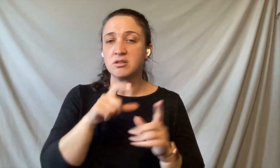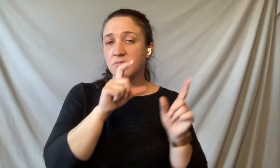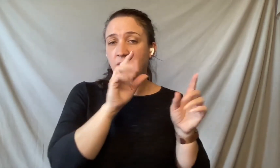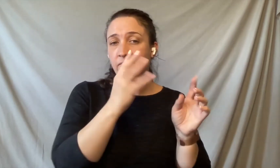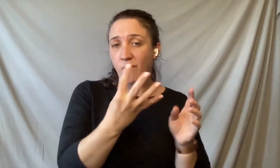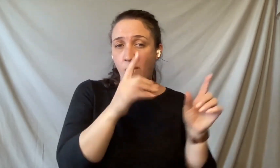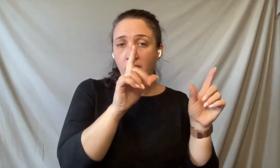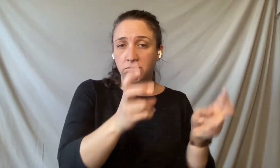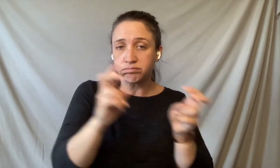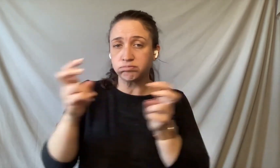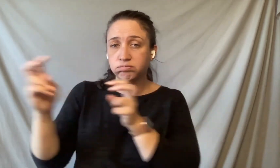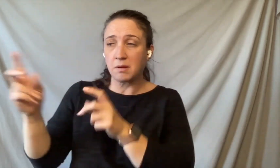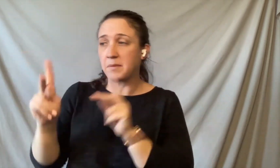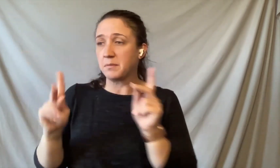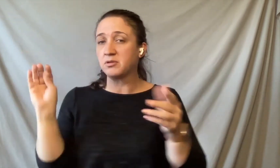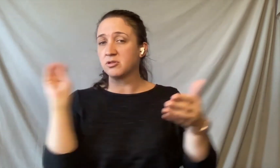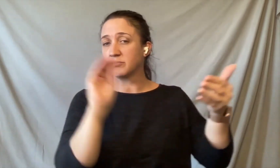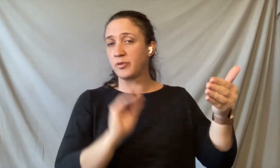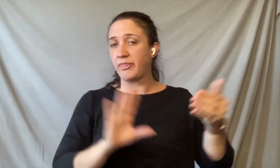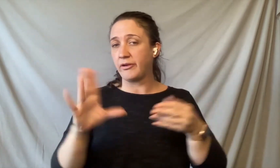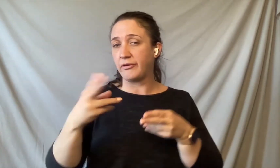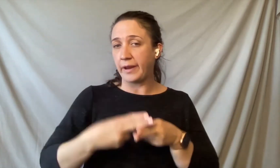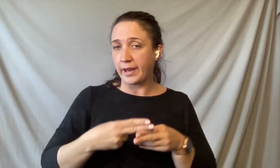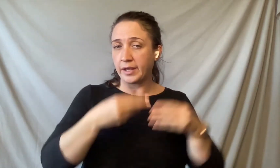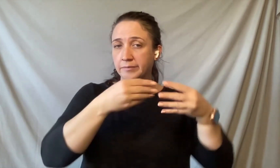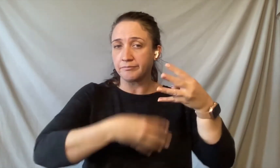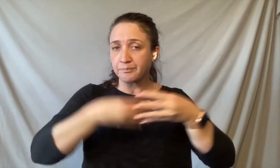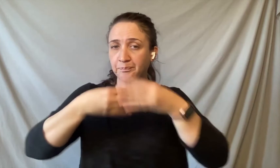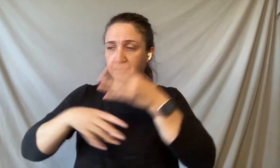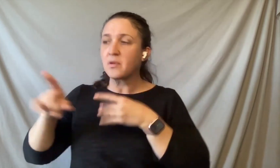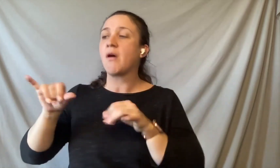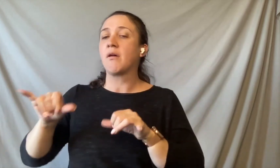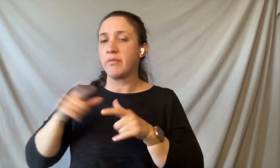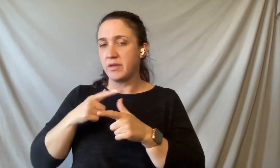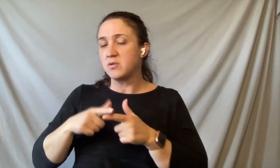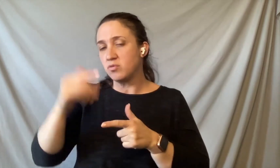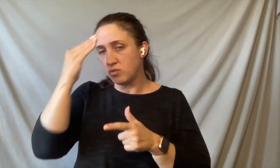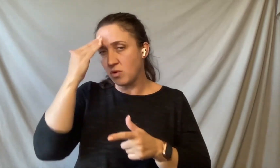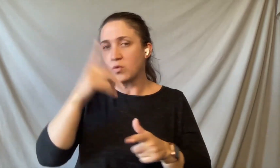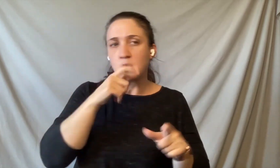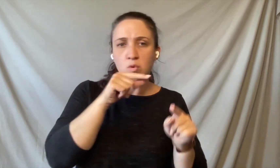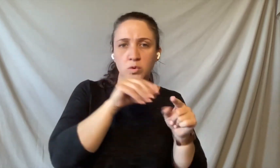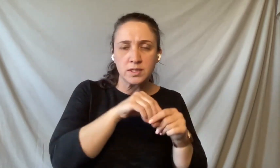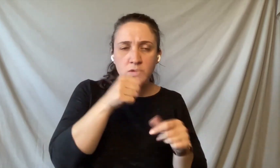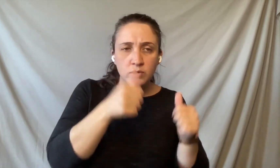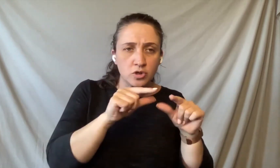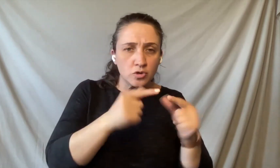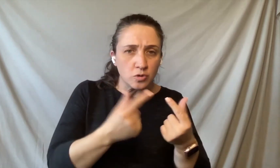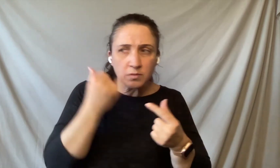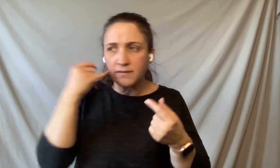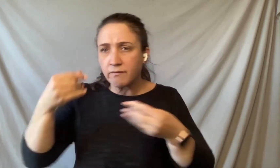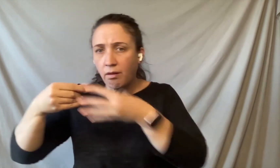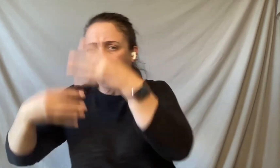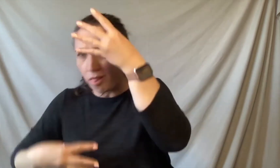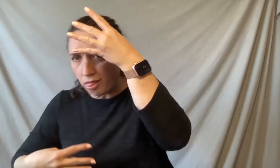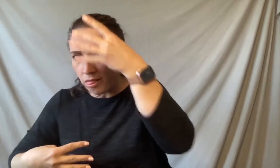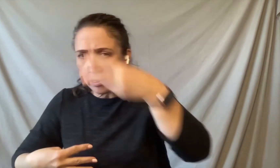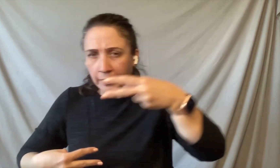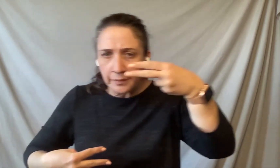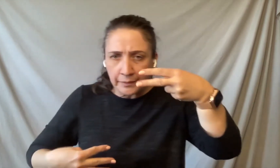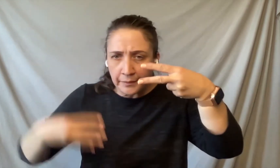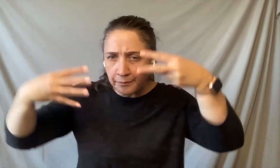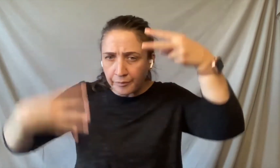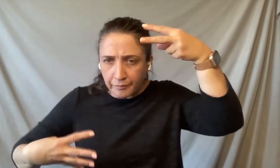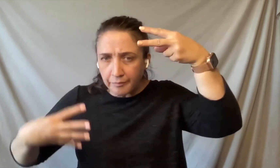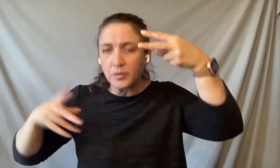have people add their name. So that way you have an idea of who's in which group. If there's too many in one group, people can